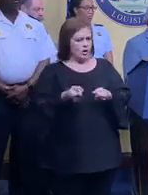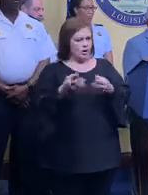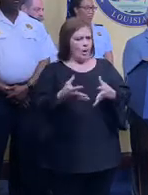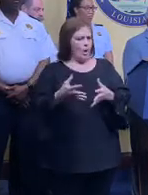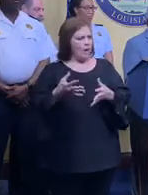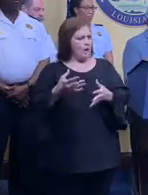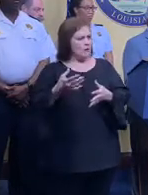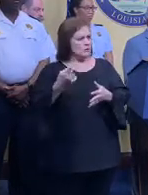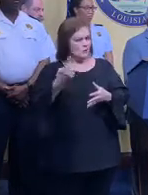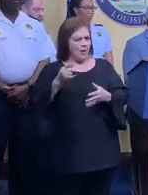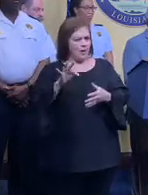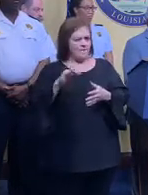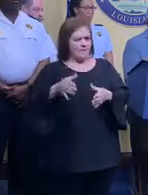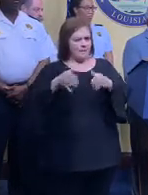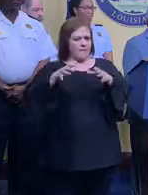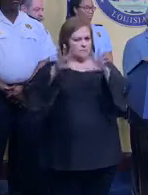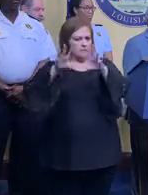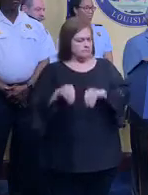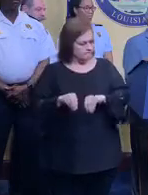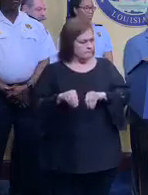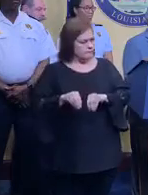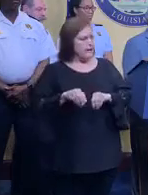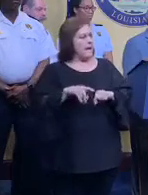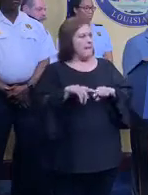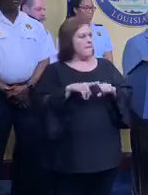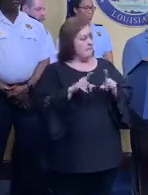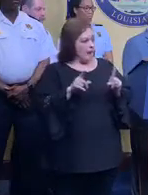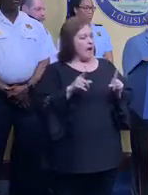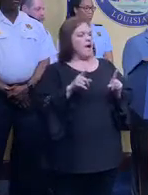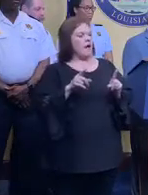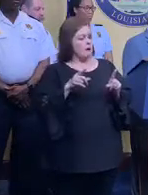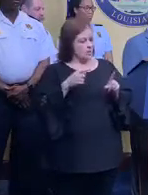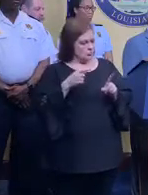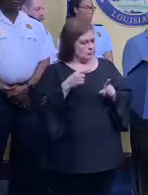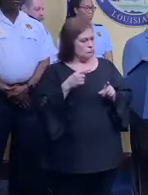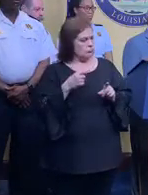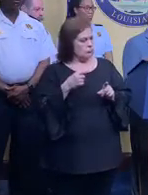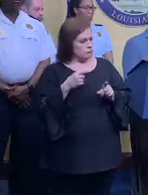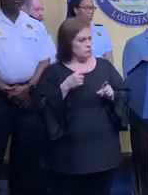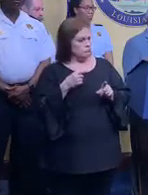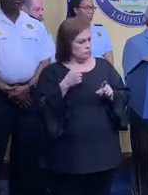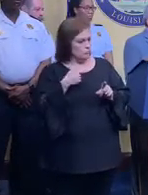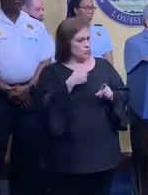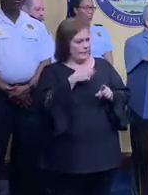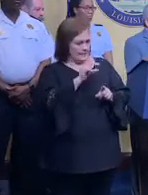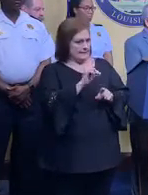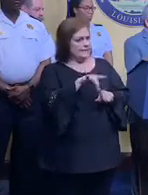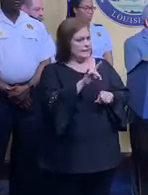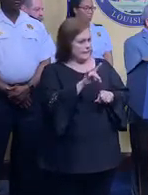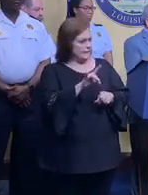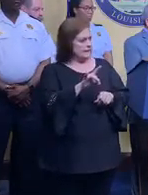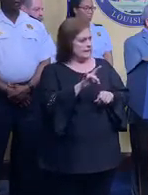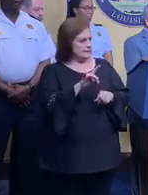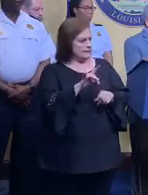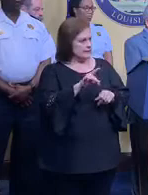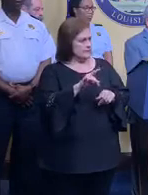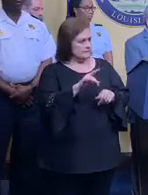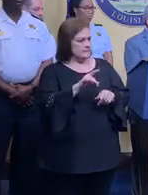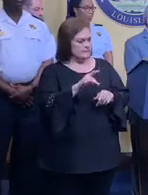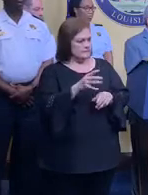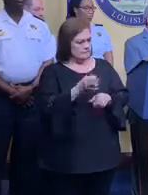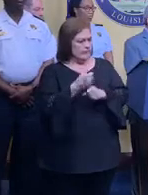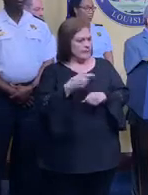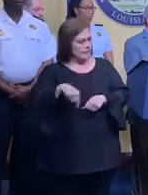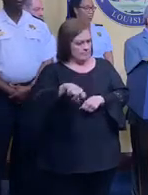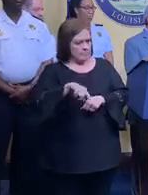stations or the pumps offline, but then we got it back within a very short time. So again, the impact of that pump